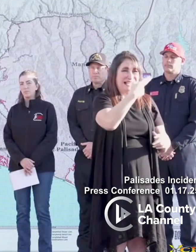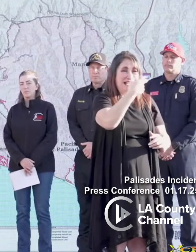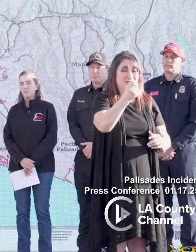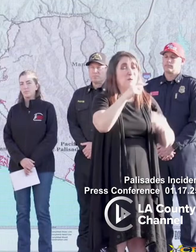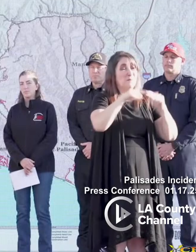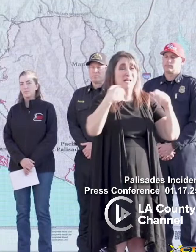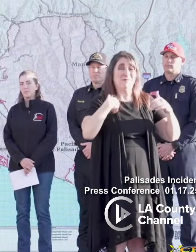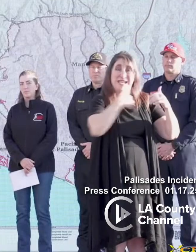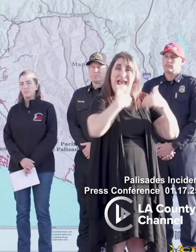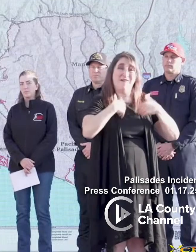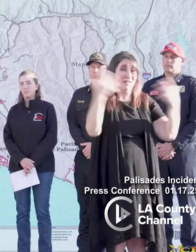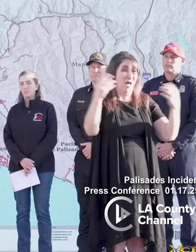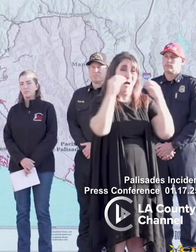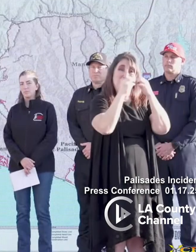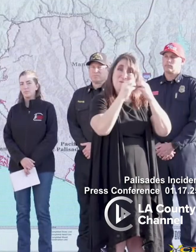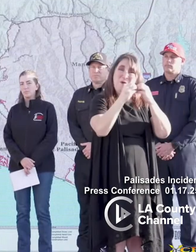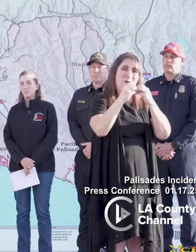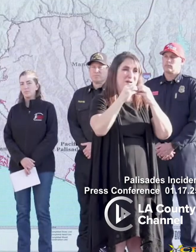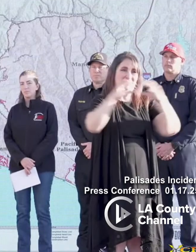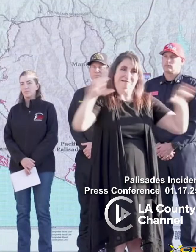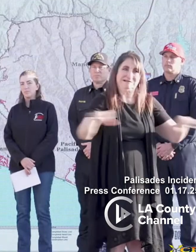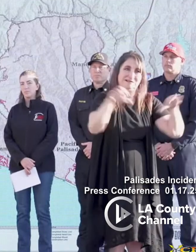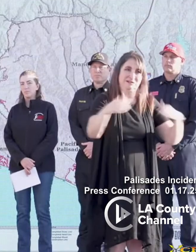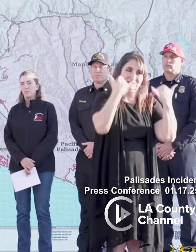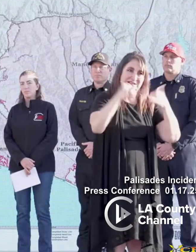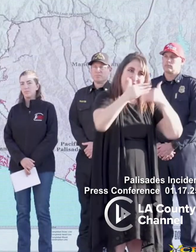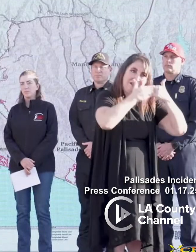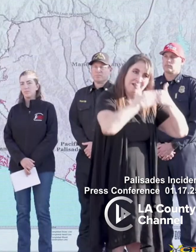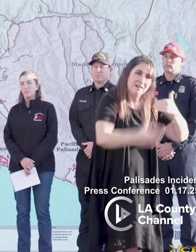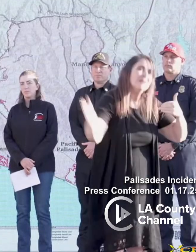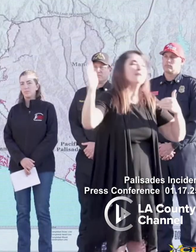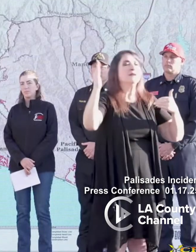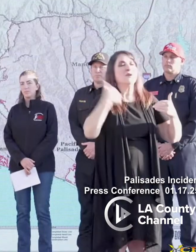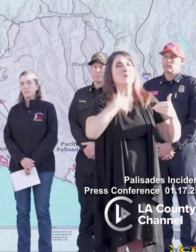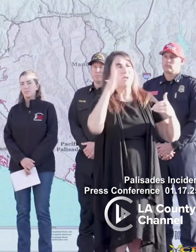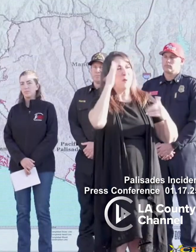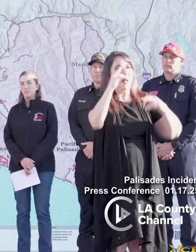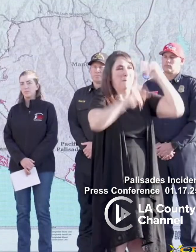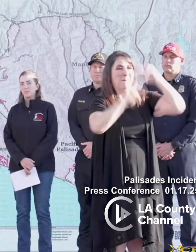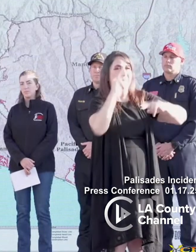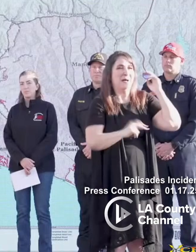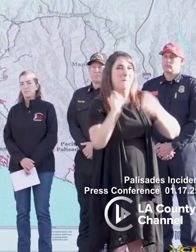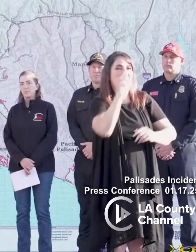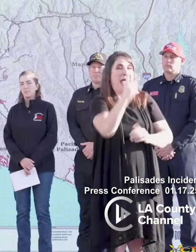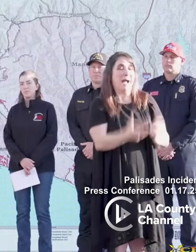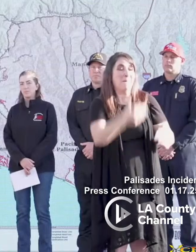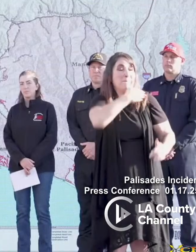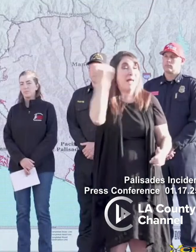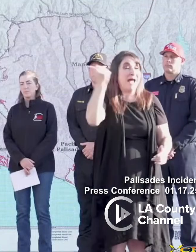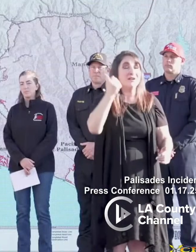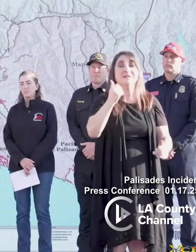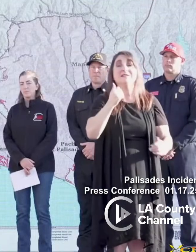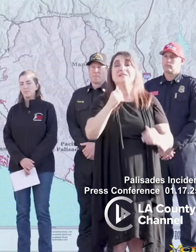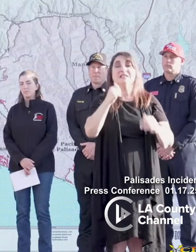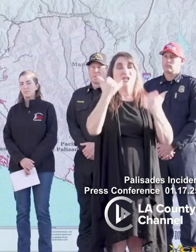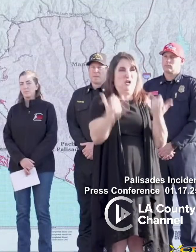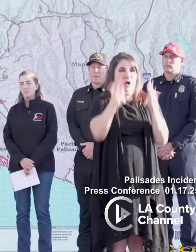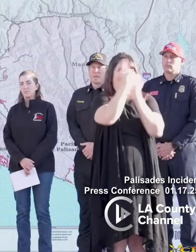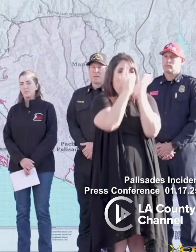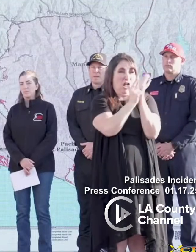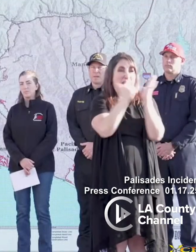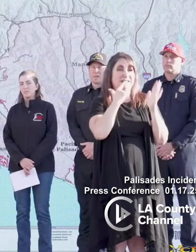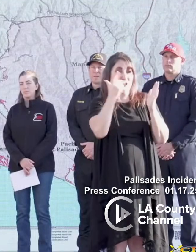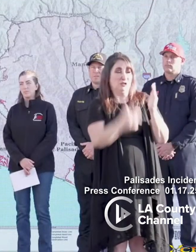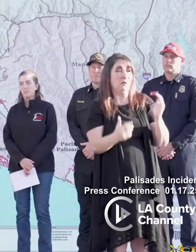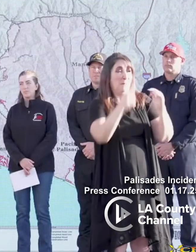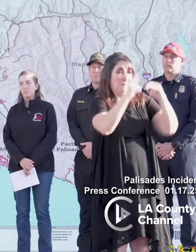more. And finally, we've got to build back better. Current state law says if you're building back in the Palisades, it